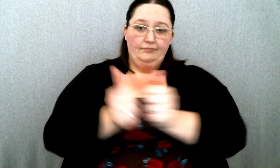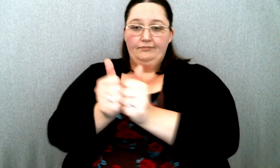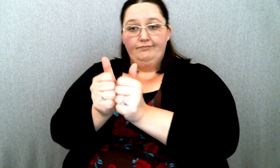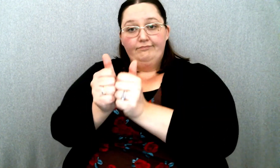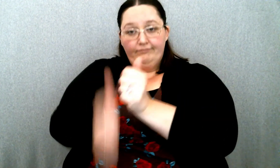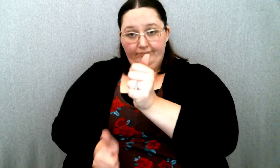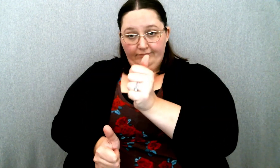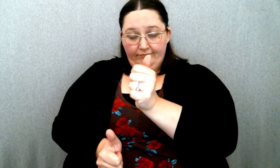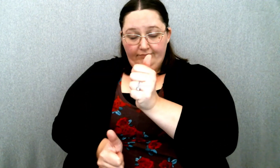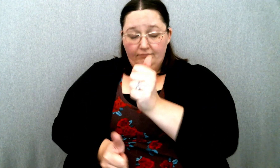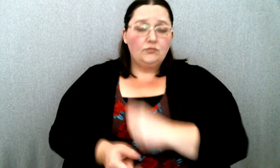brush down.